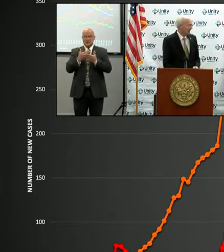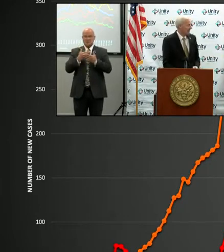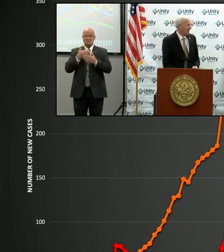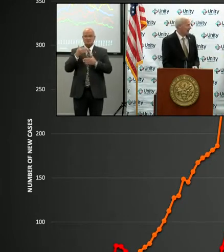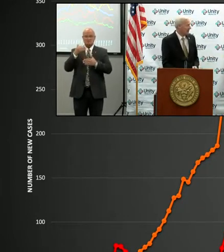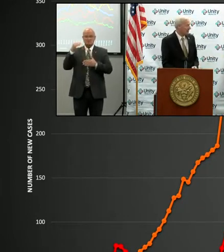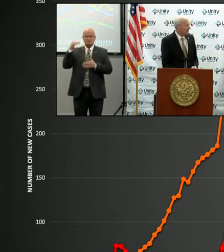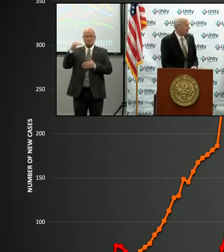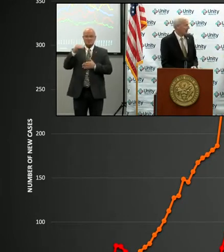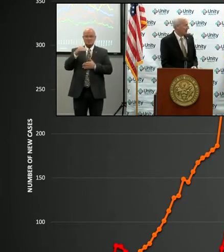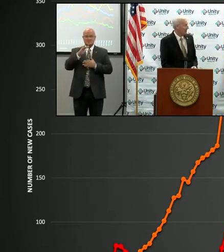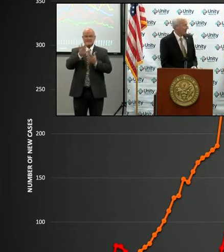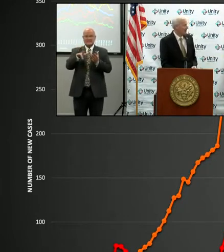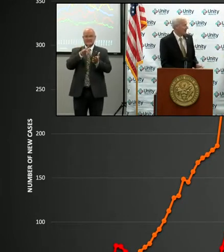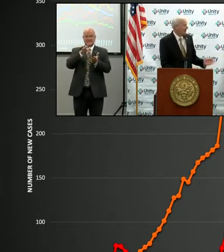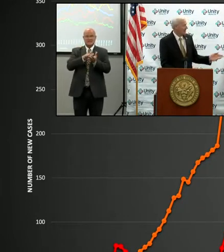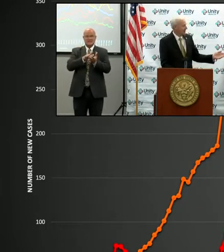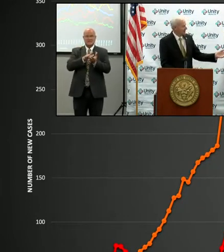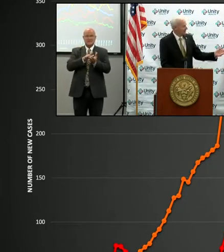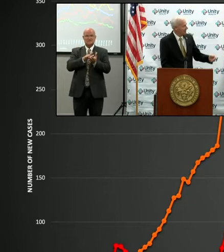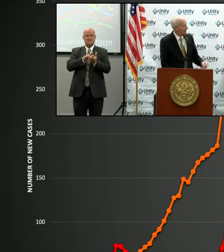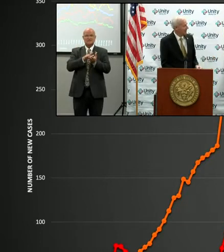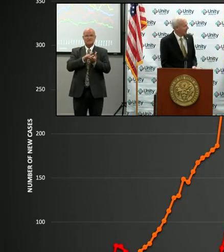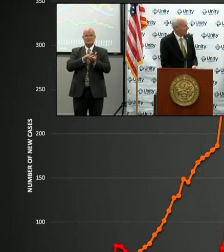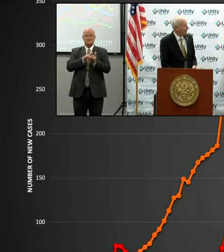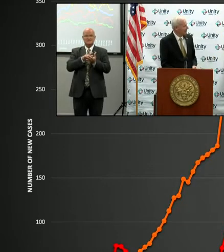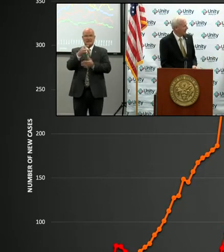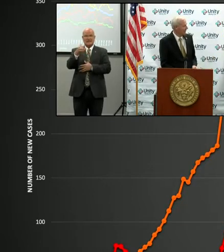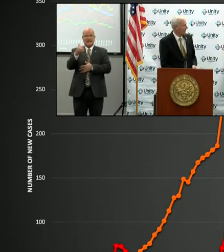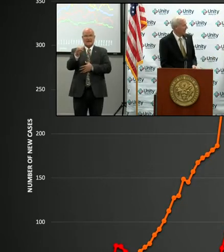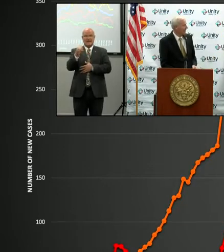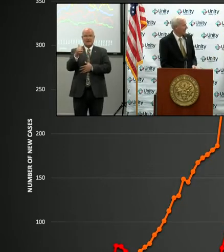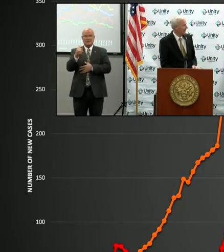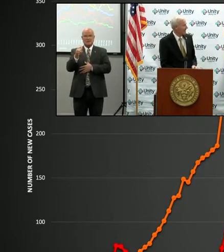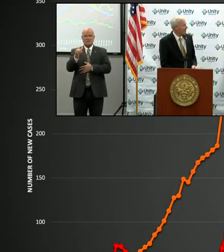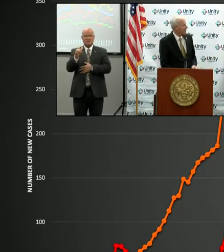pattern. Central is in the yellow,